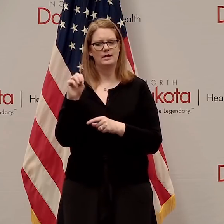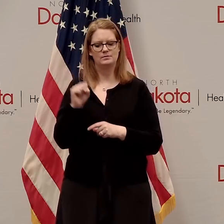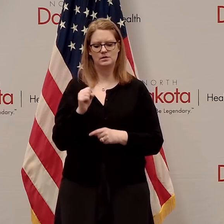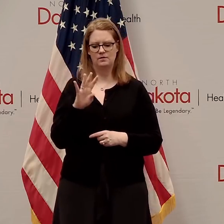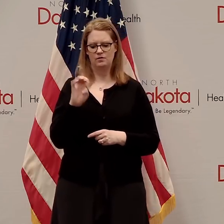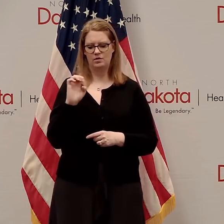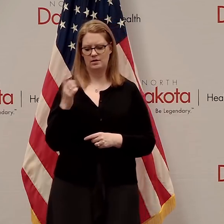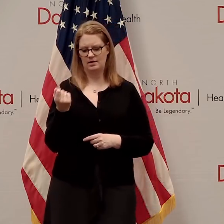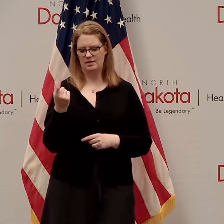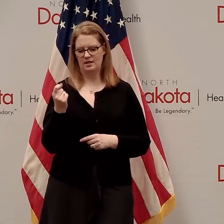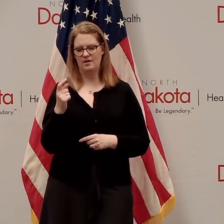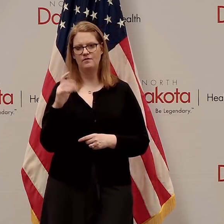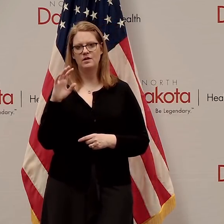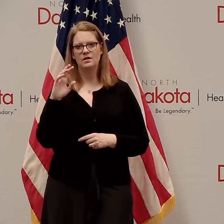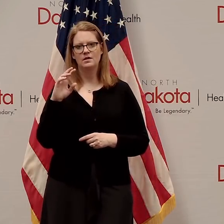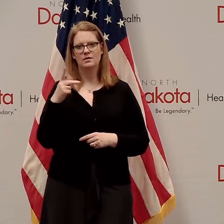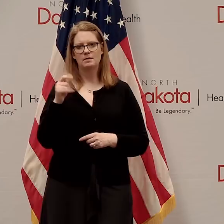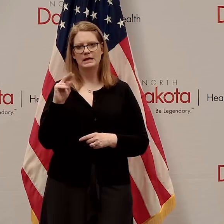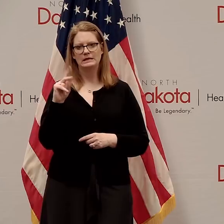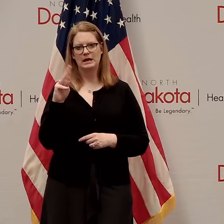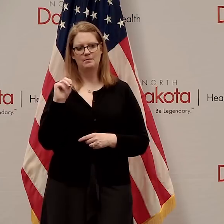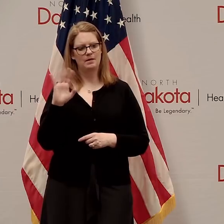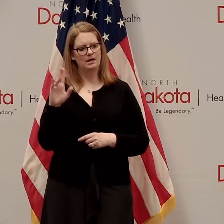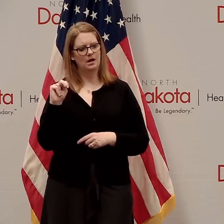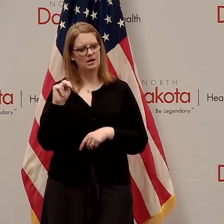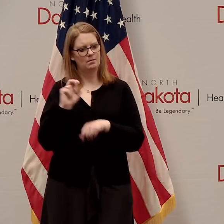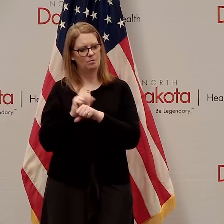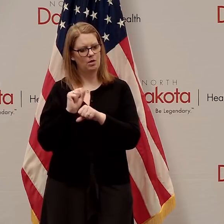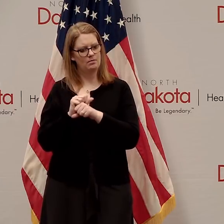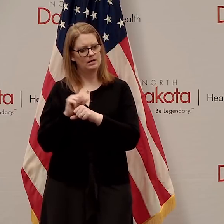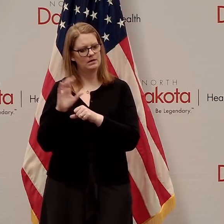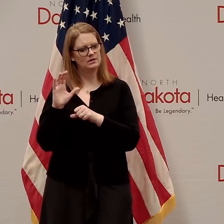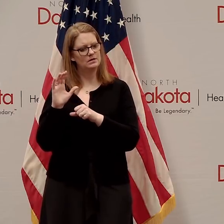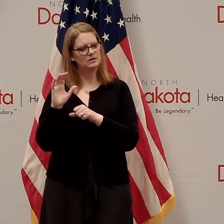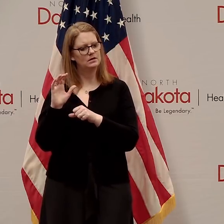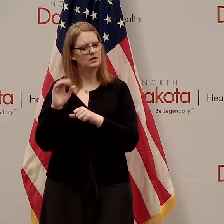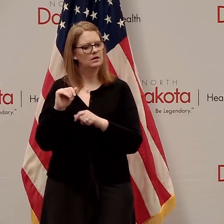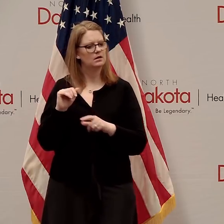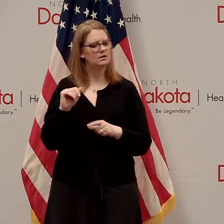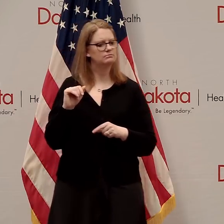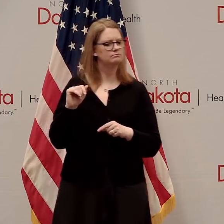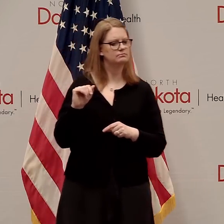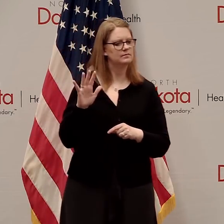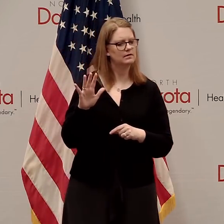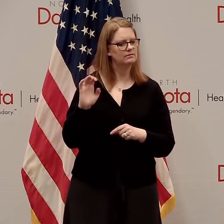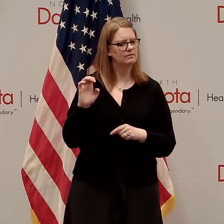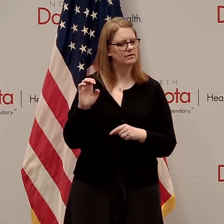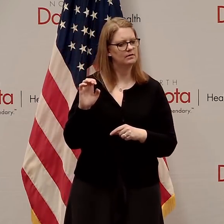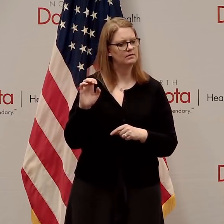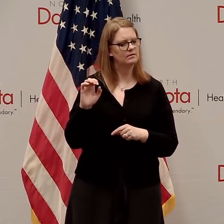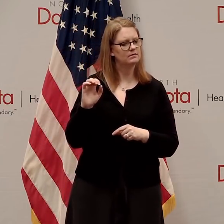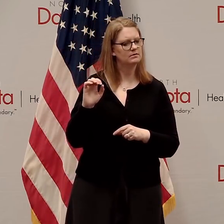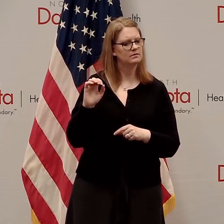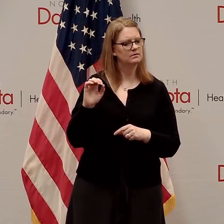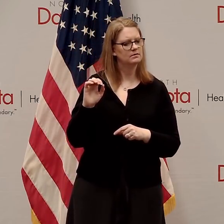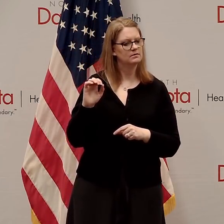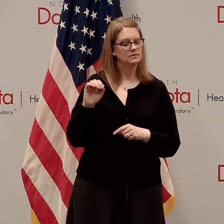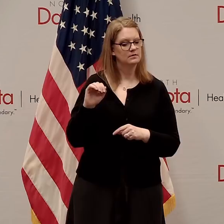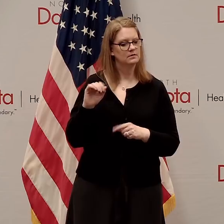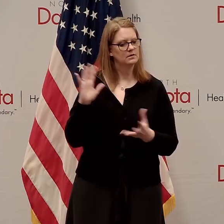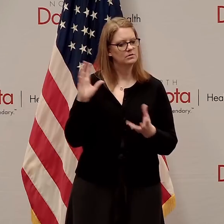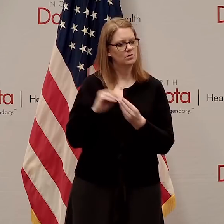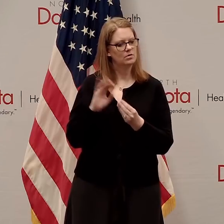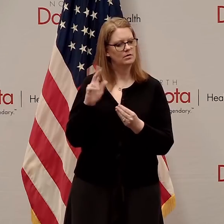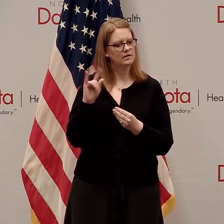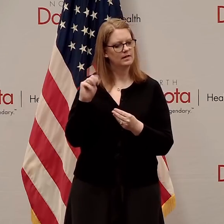411 pandemic unemployment assistance claims, and 538 pandemic emergency unemployment claims. But that brings our total